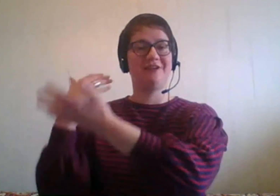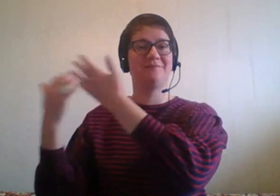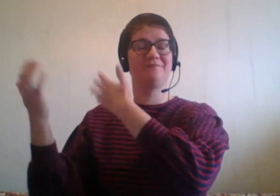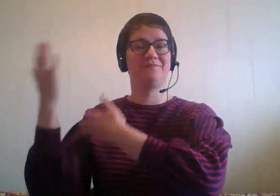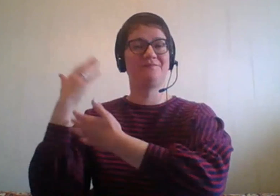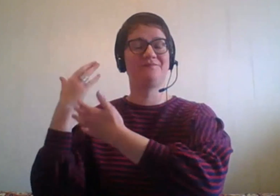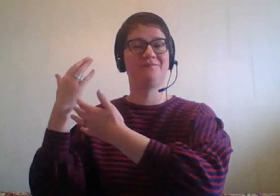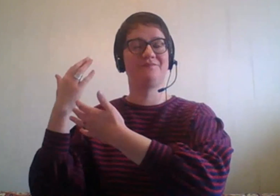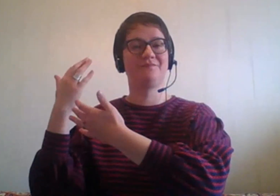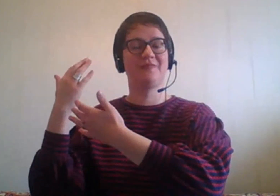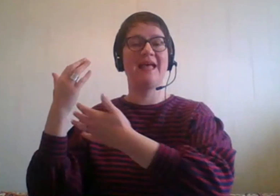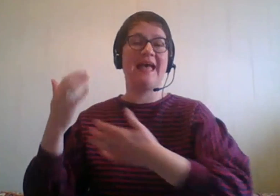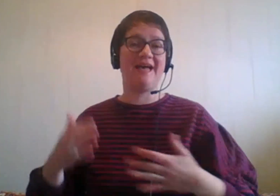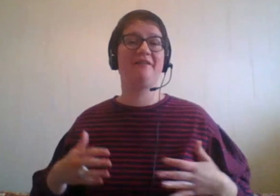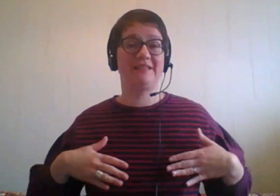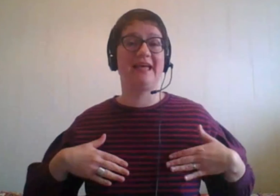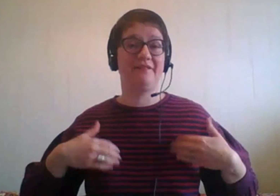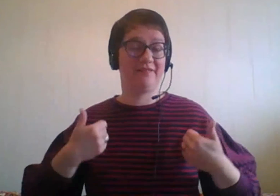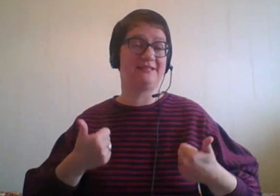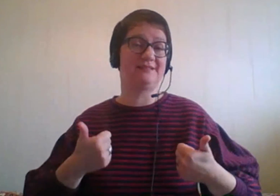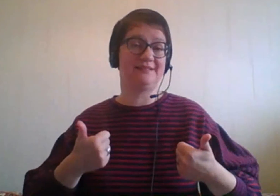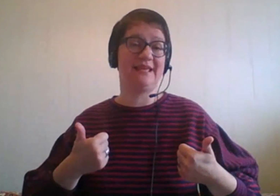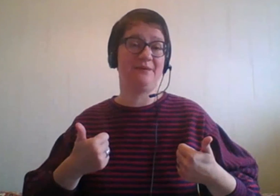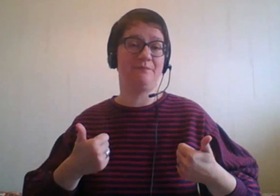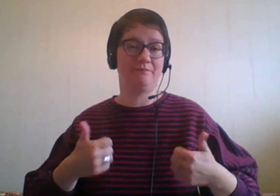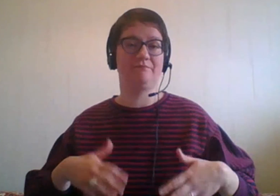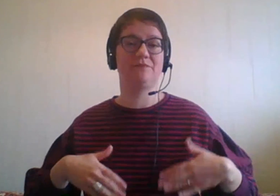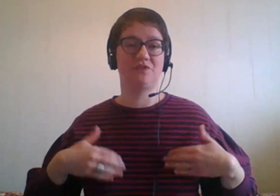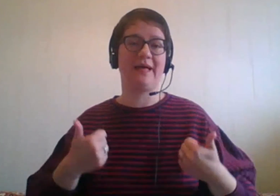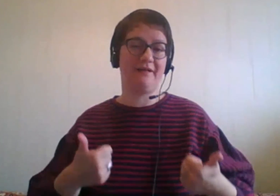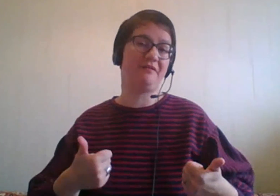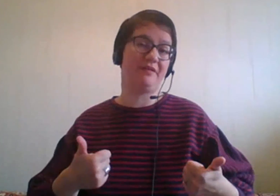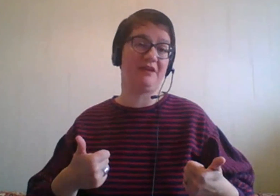history. Health and healthy is the same, so healthy.